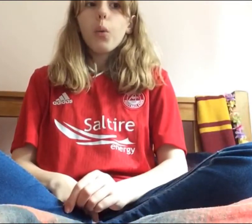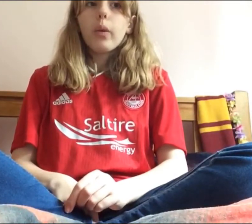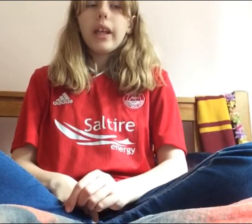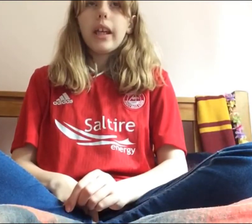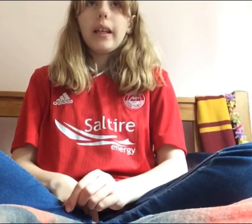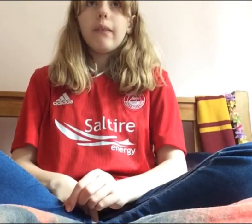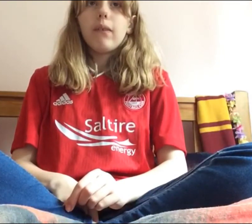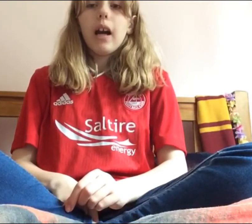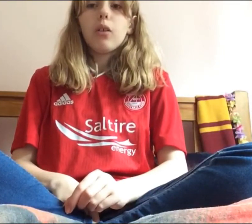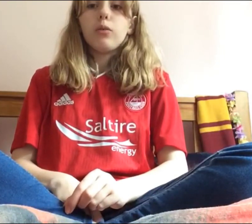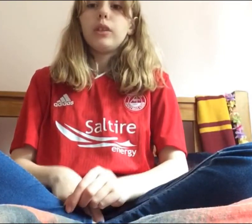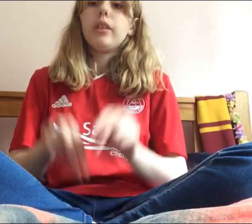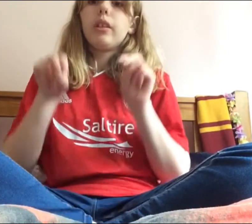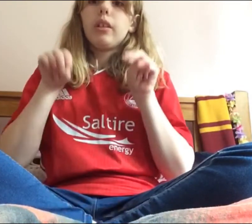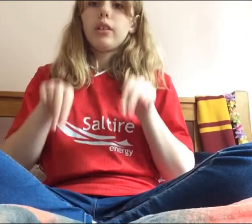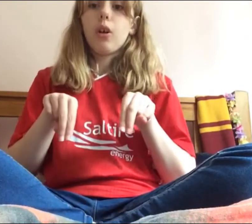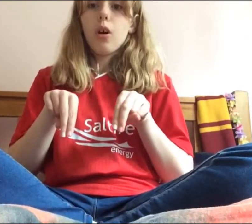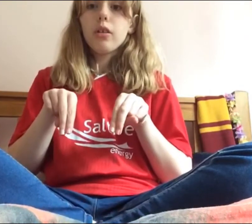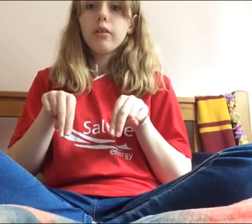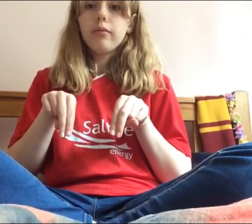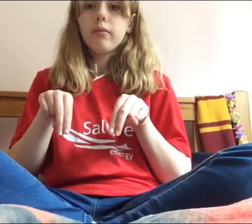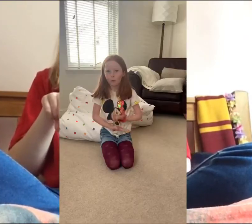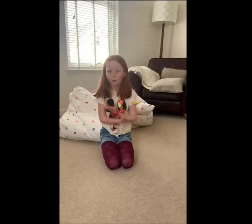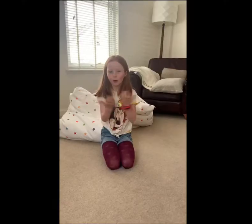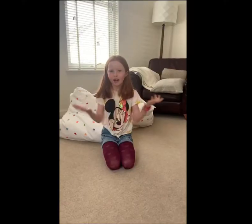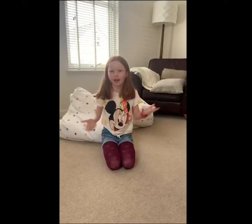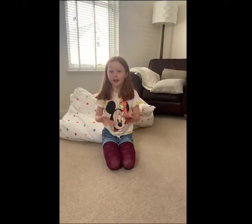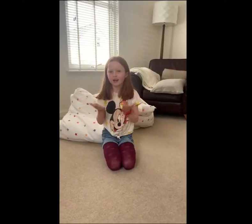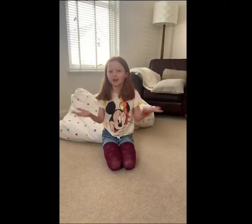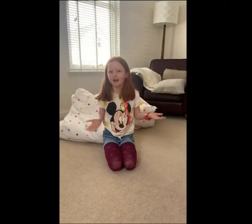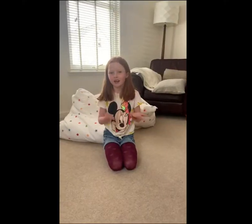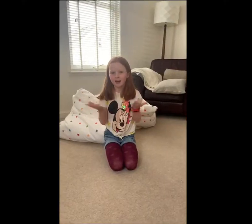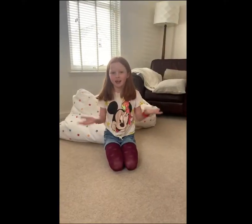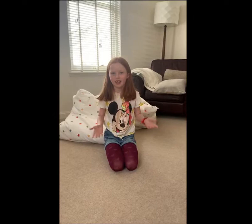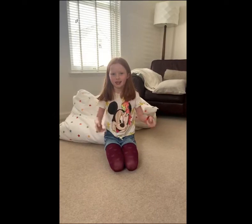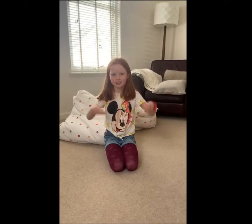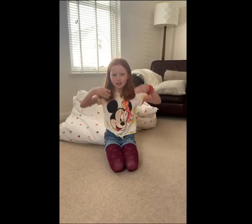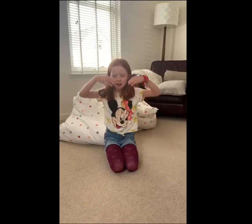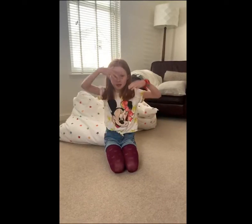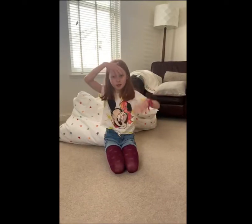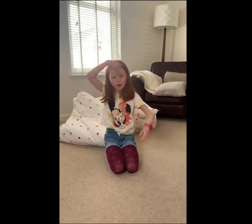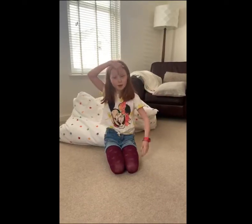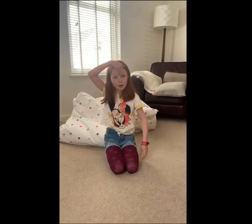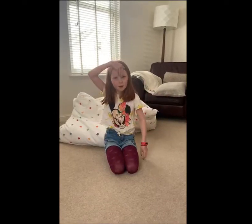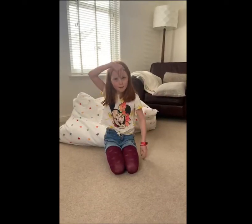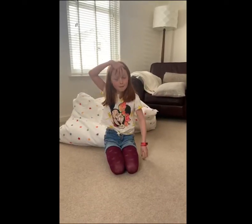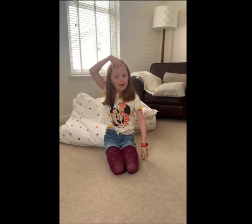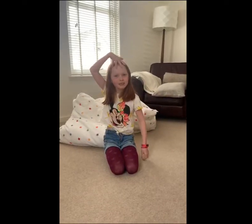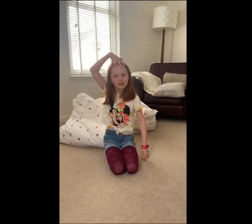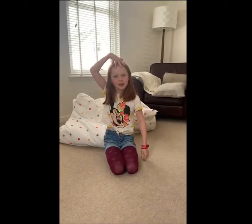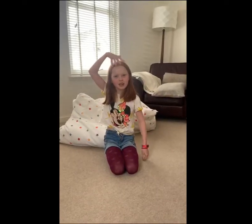We found a dog. Where is the badger?